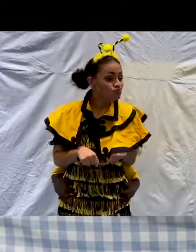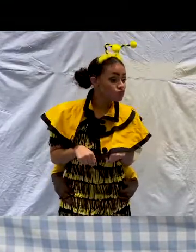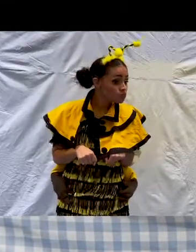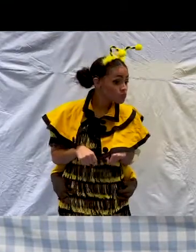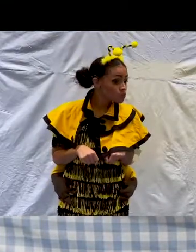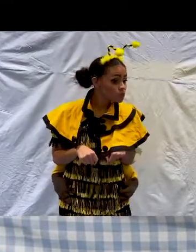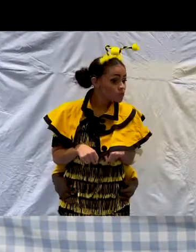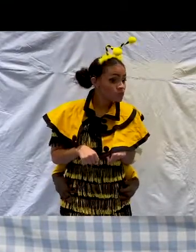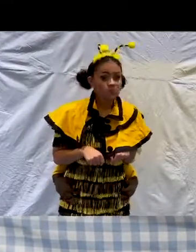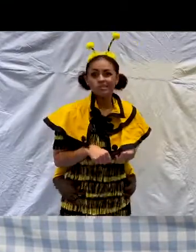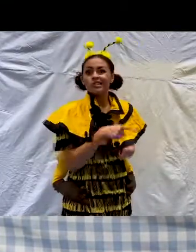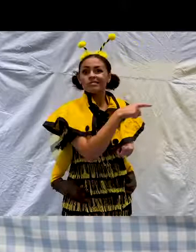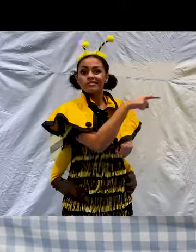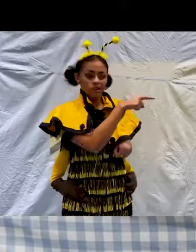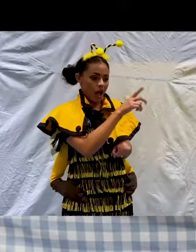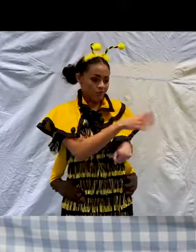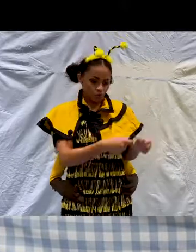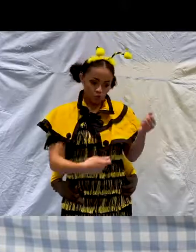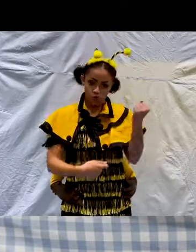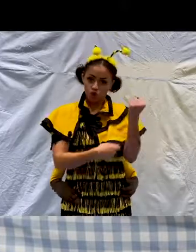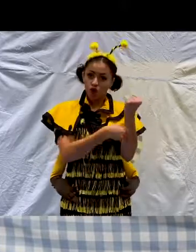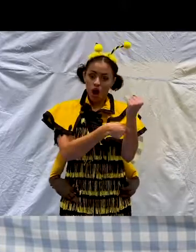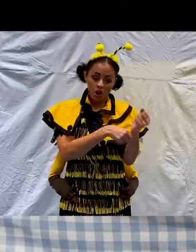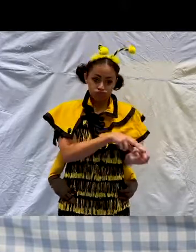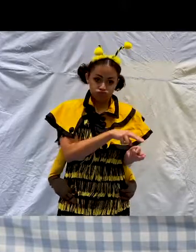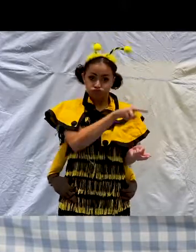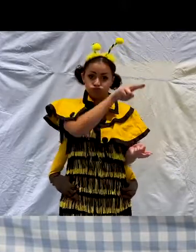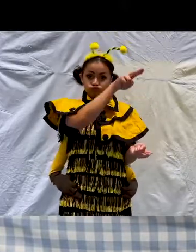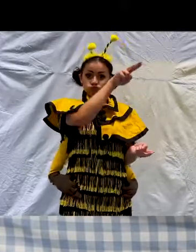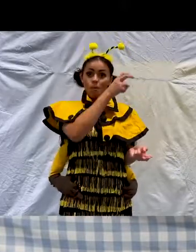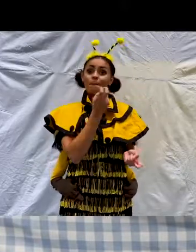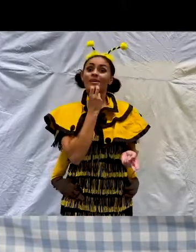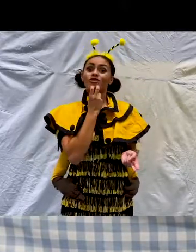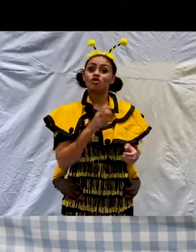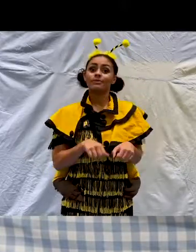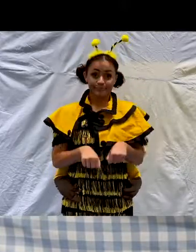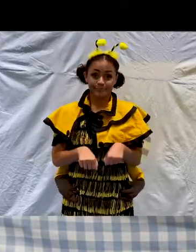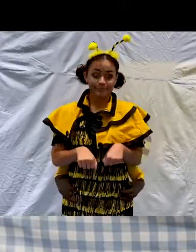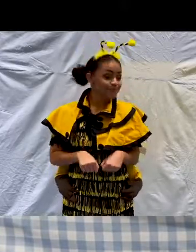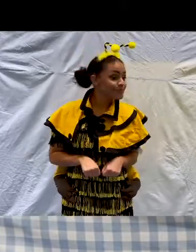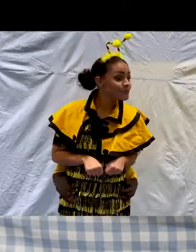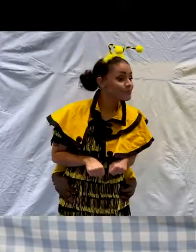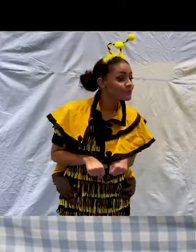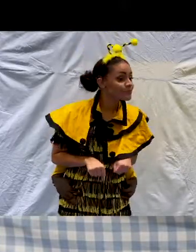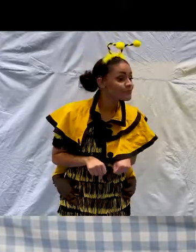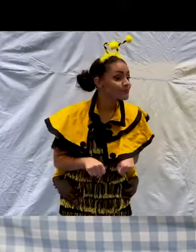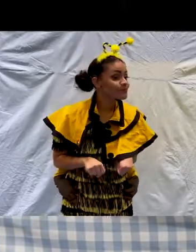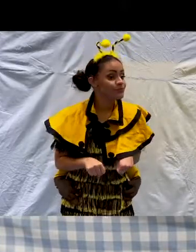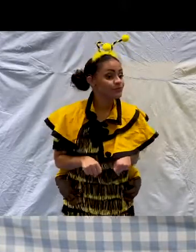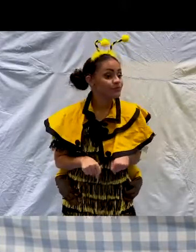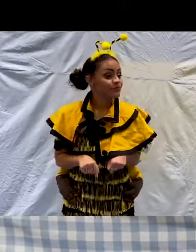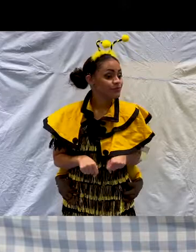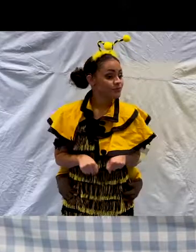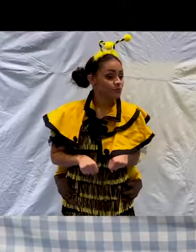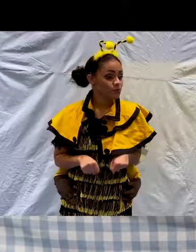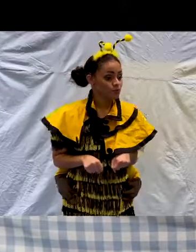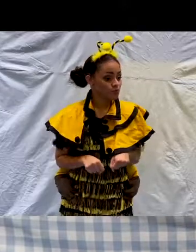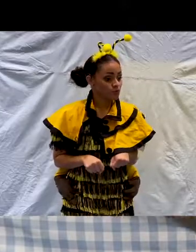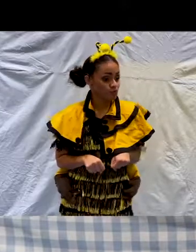I use to charge myself. Behind me is the outskirts of the forest. Yellow and